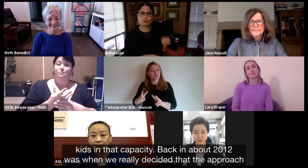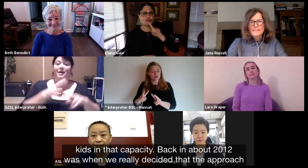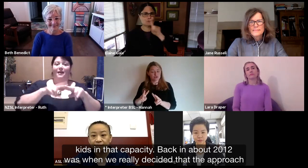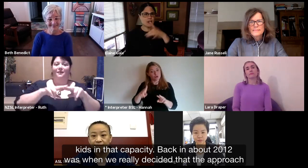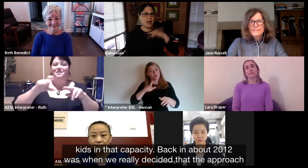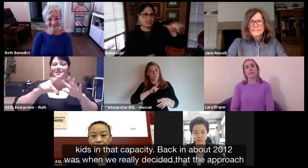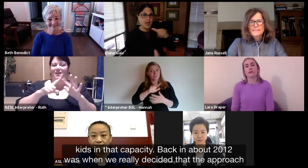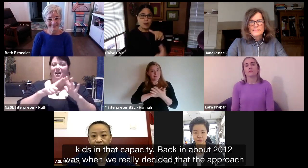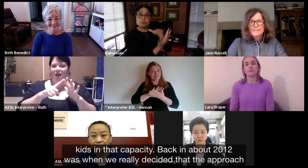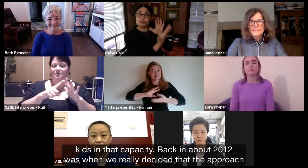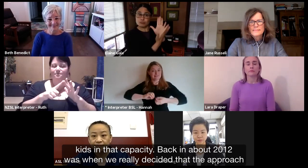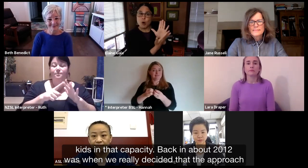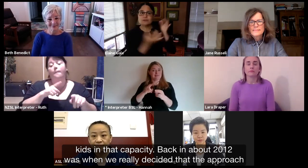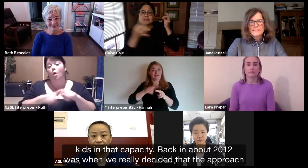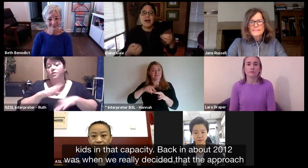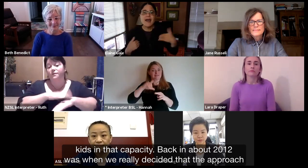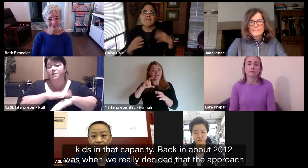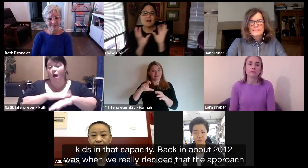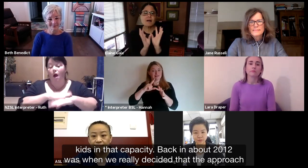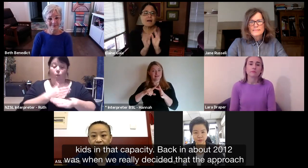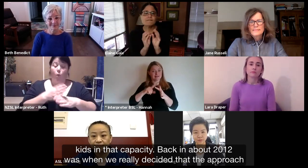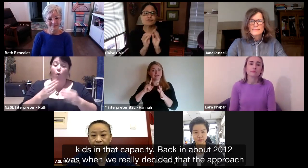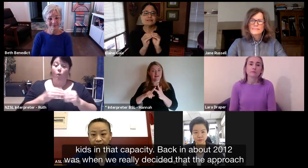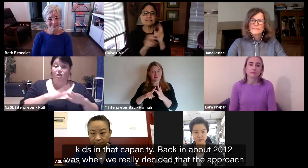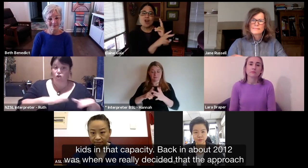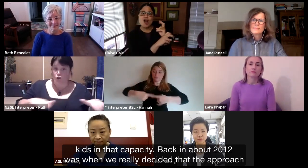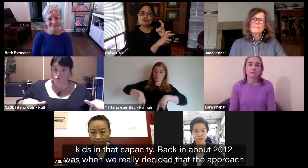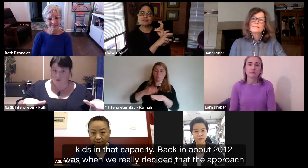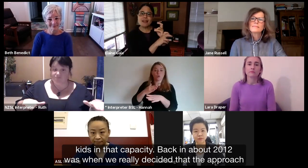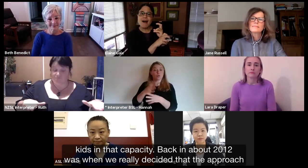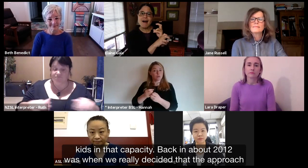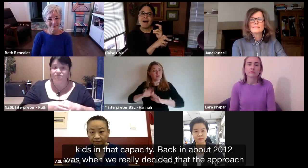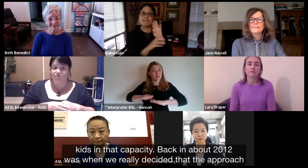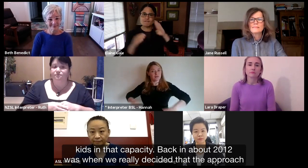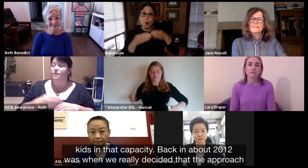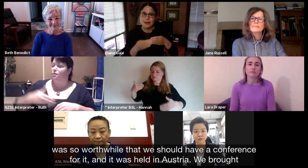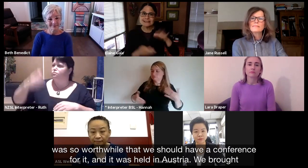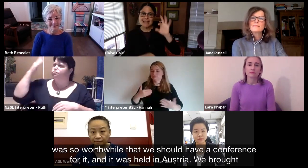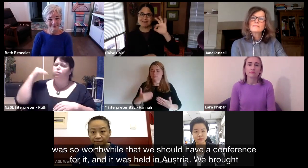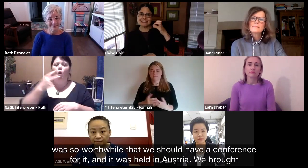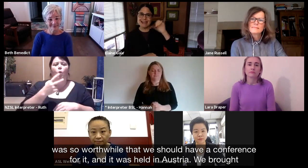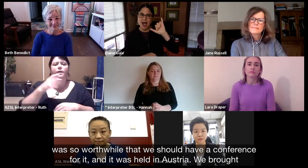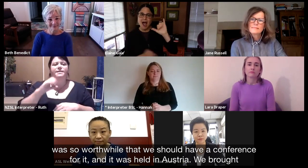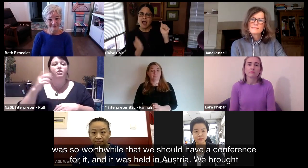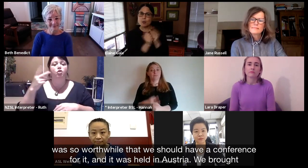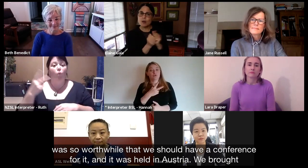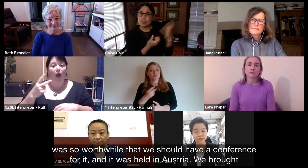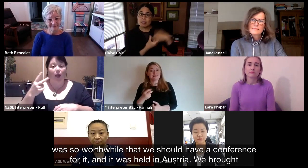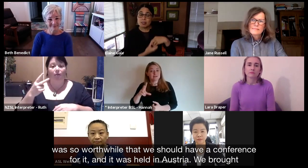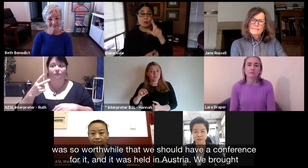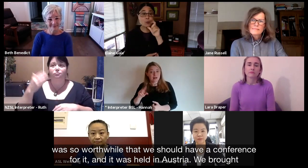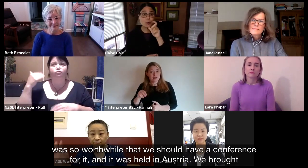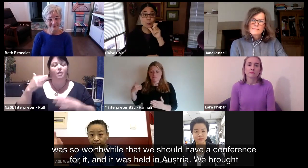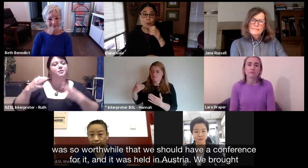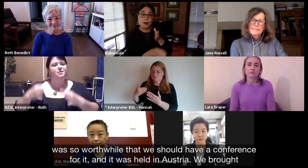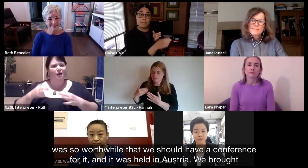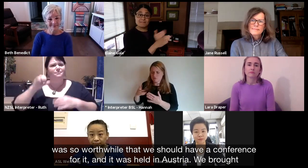in that capacity. Back in about 2012 was when we really decided that the approach was so worthwhile that we should have a